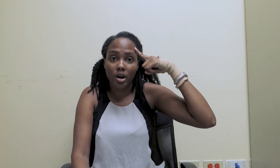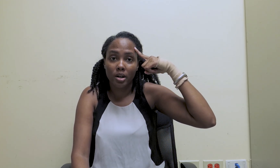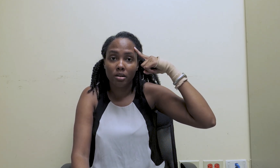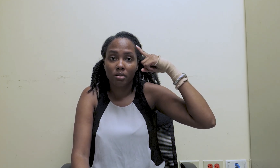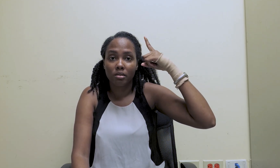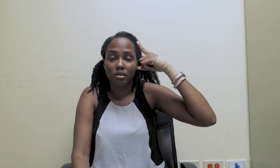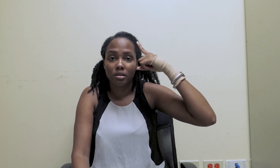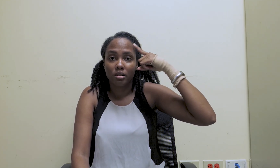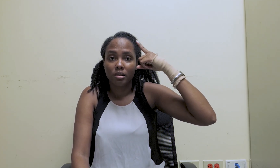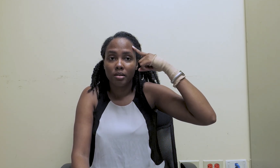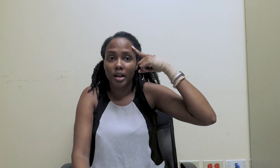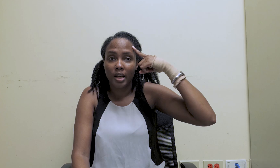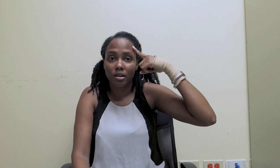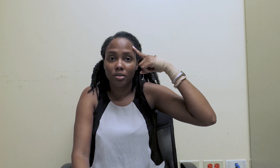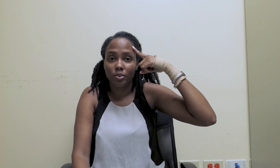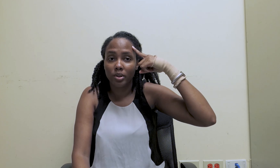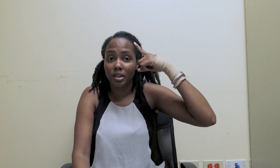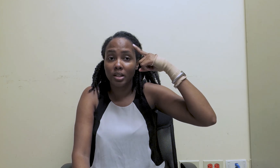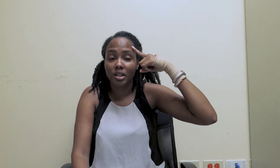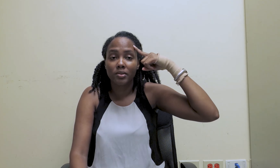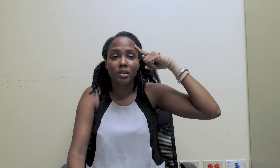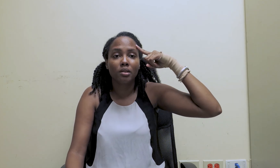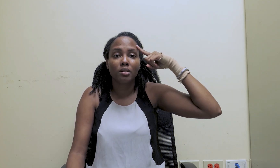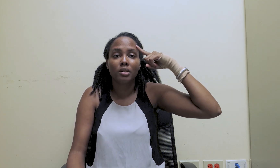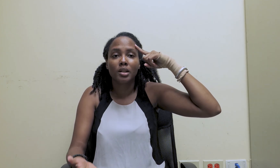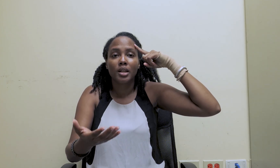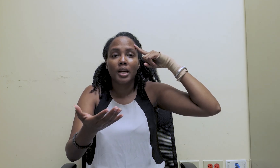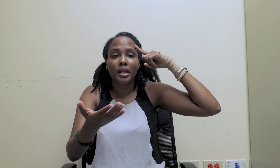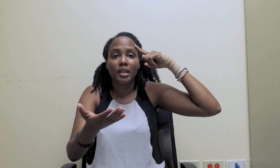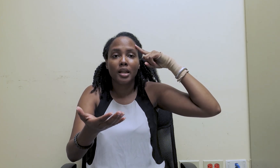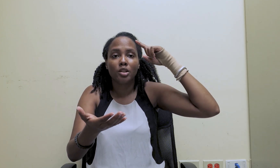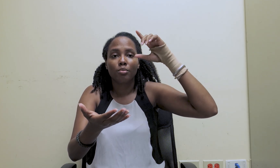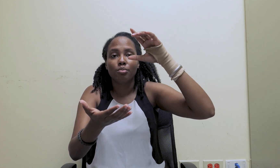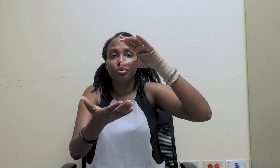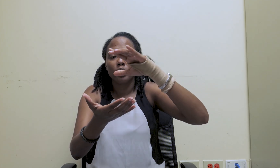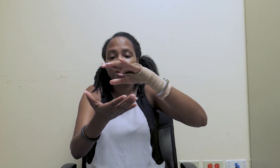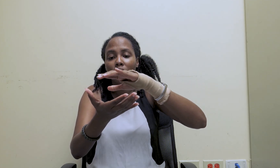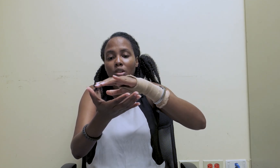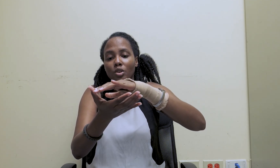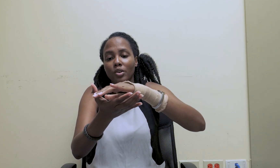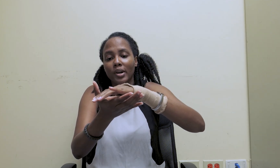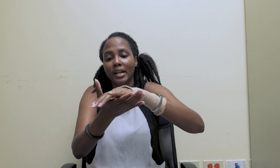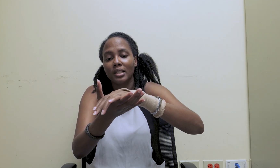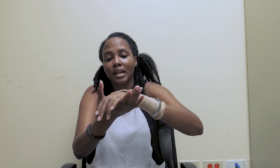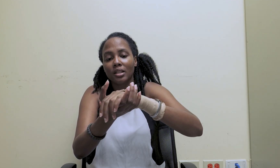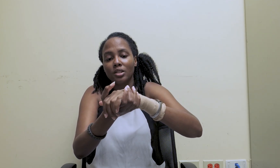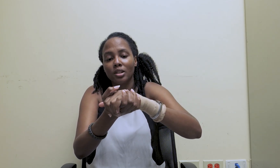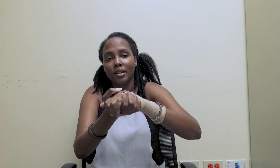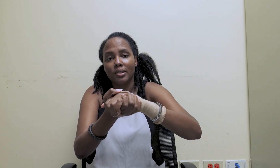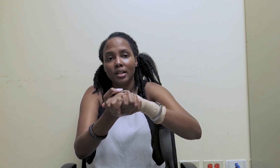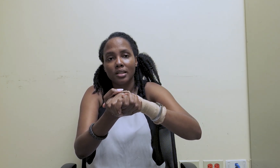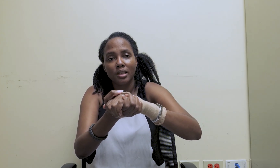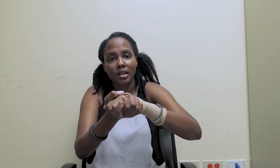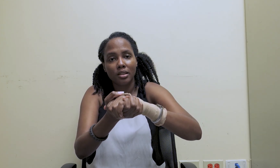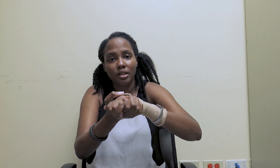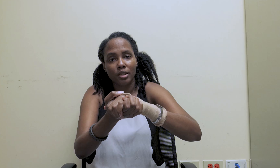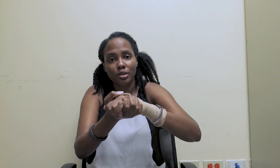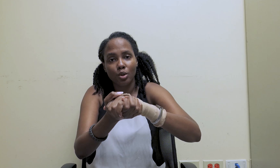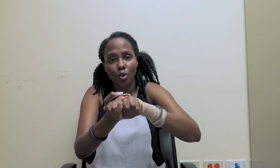your head with the index finger, and then you bring your right and your left hand together to